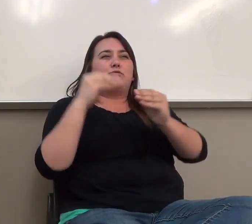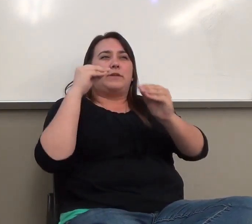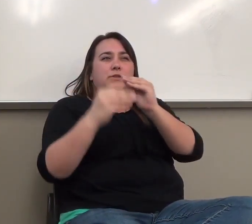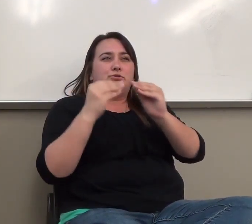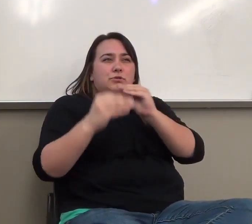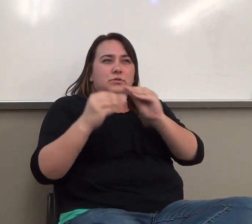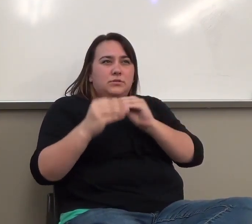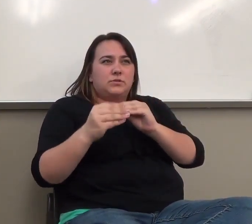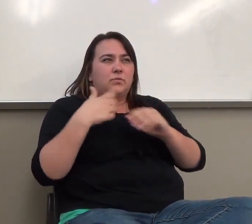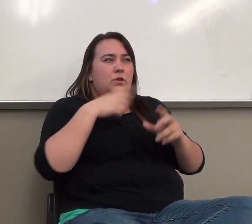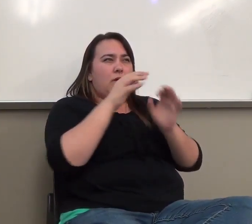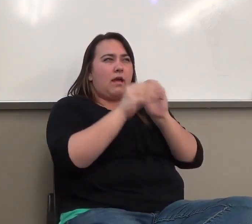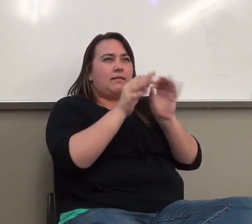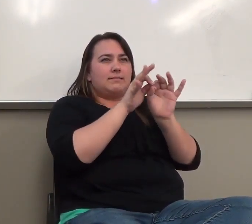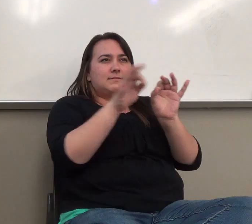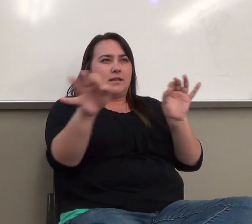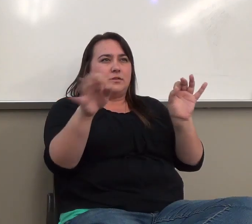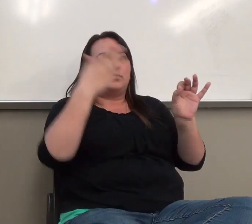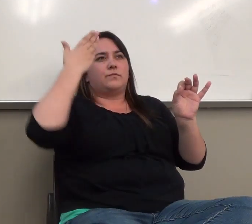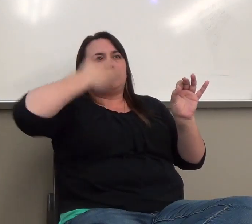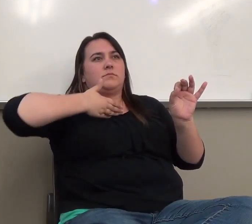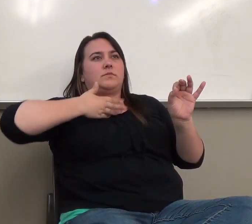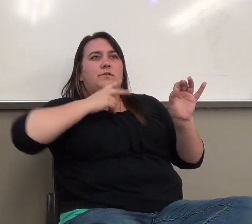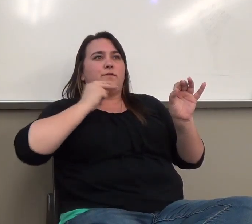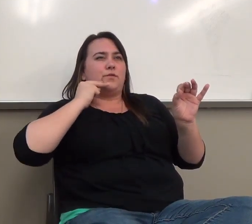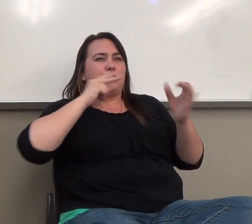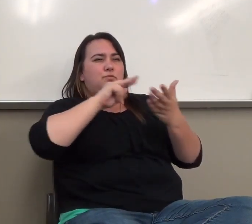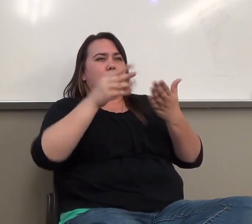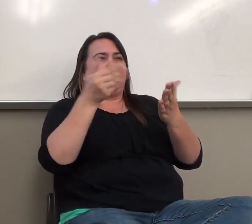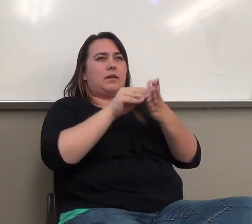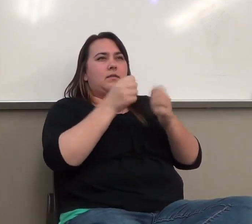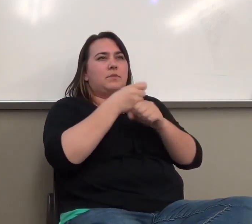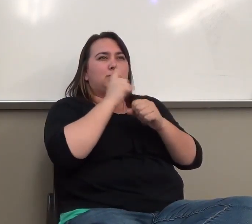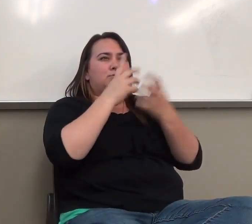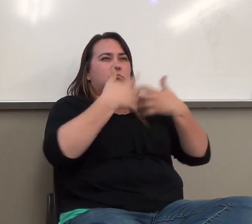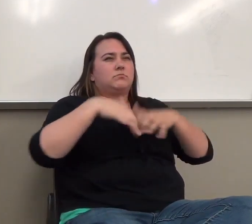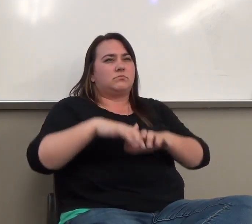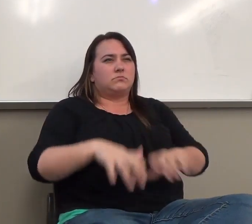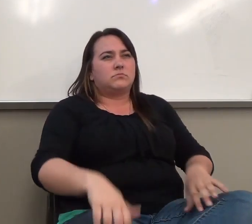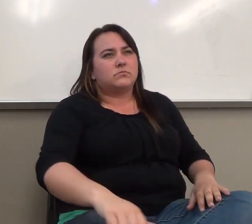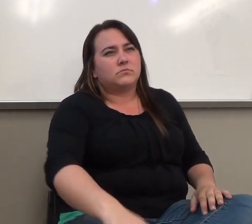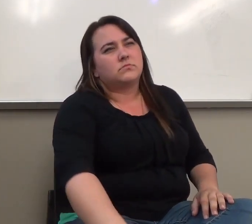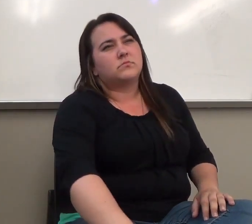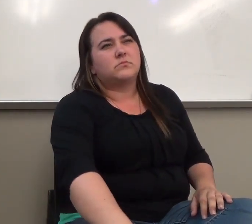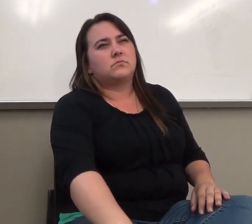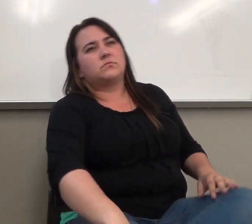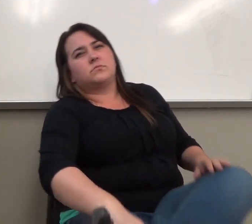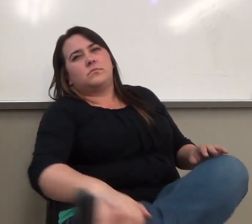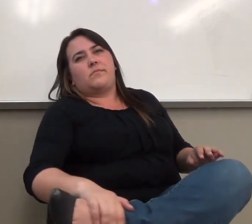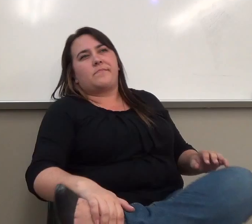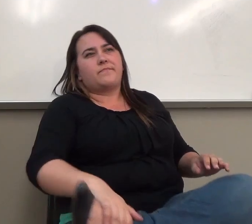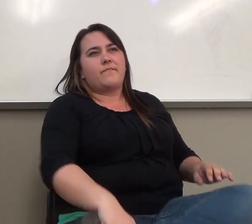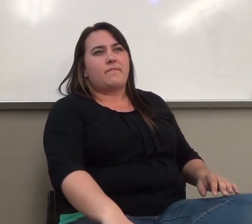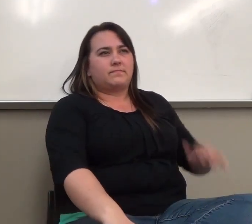So yeah, so just that, like I said, this is going to happen usually when you make a change. You usually don't write that down like